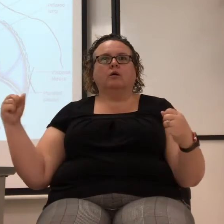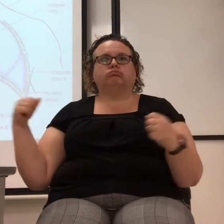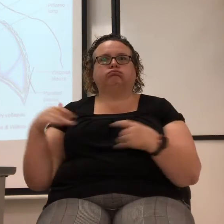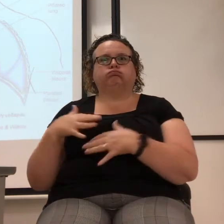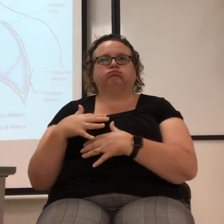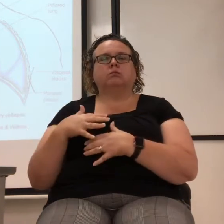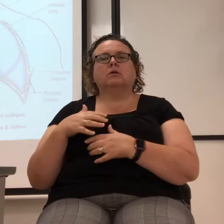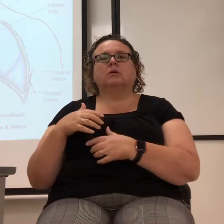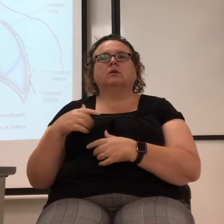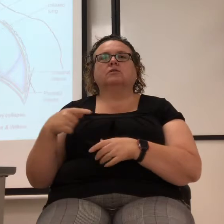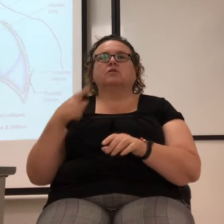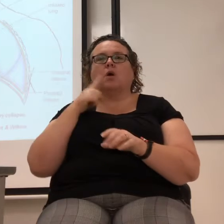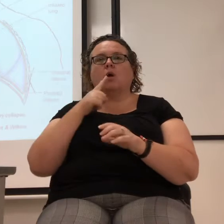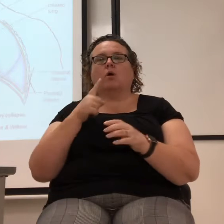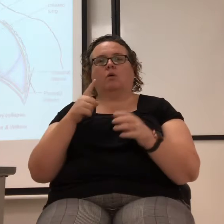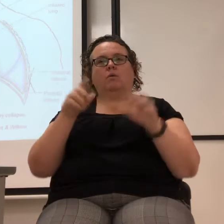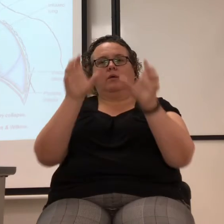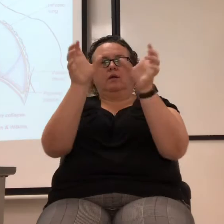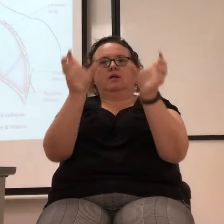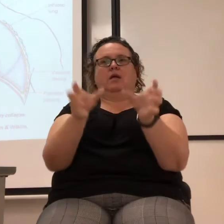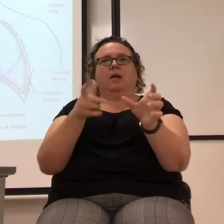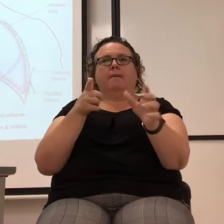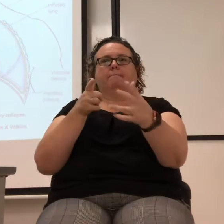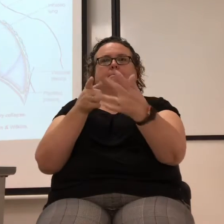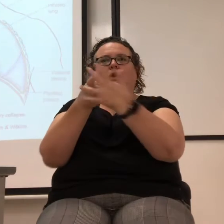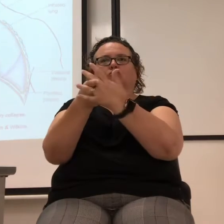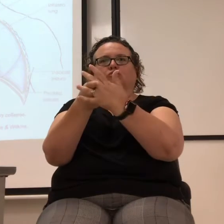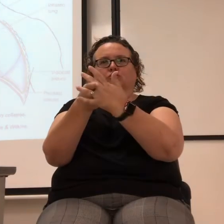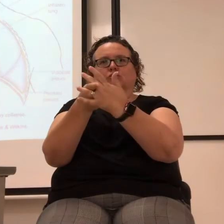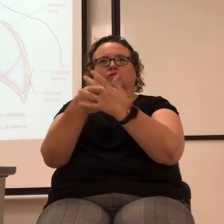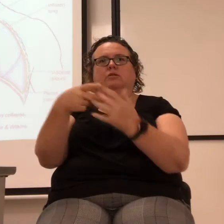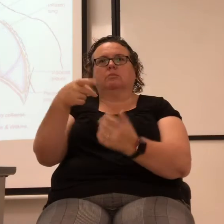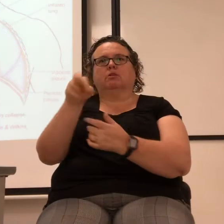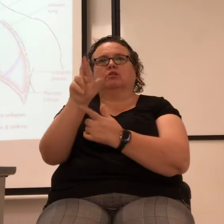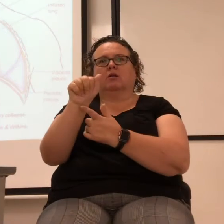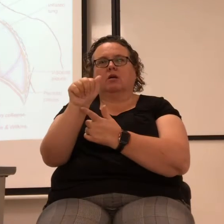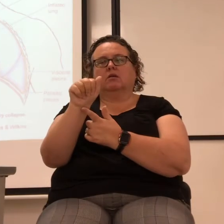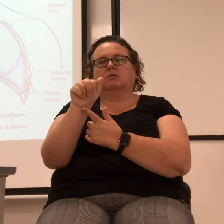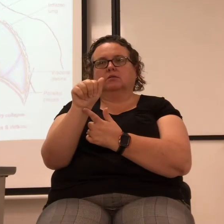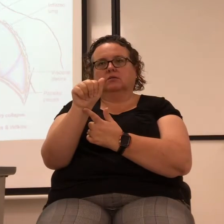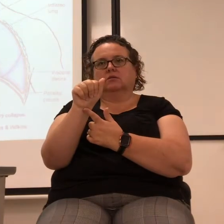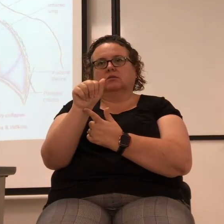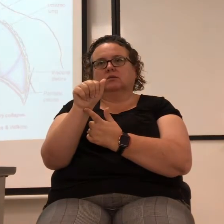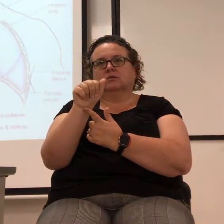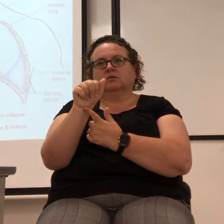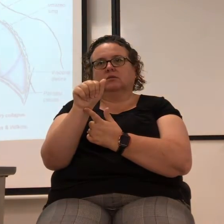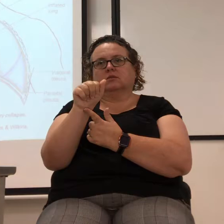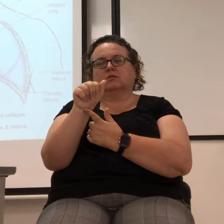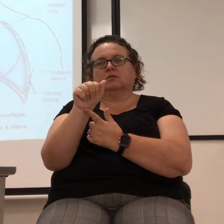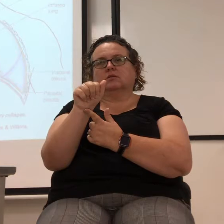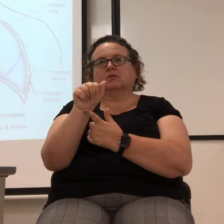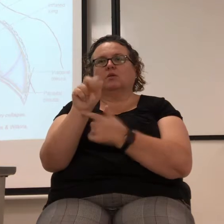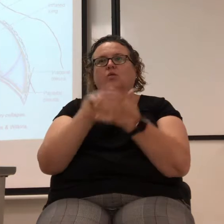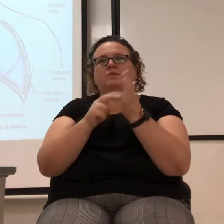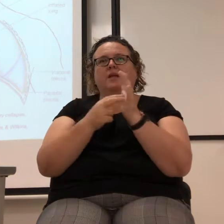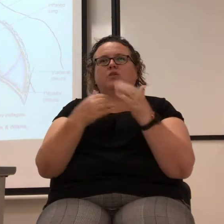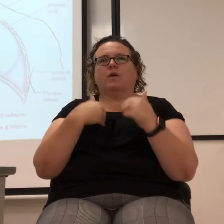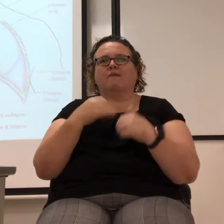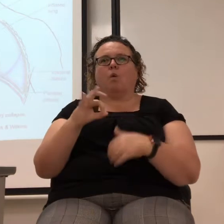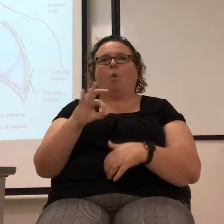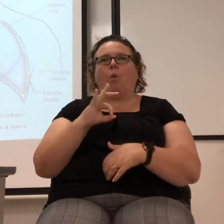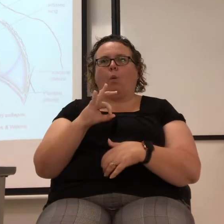I'll say it punctures pleura. basically you have a hole in your chest.